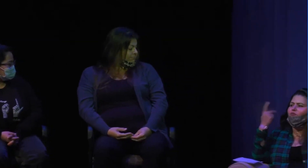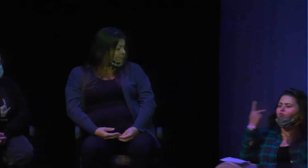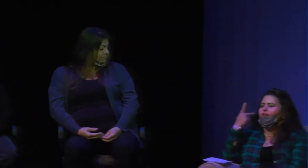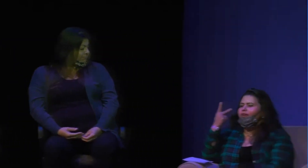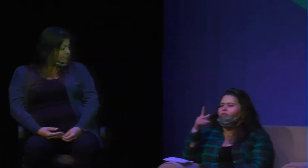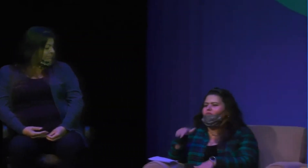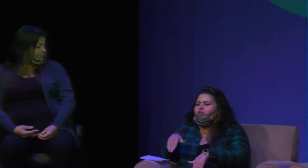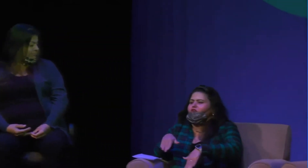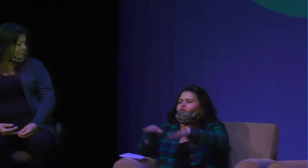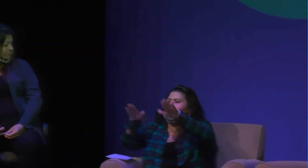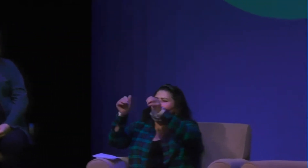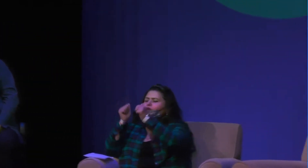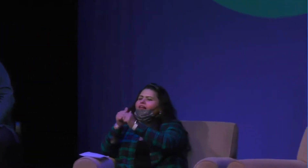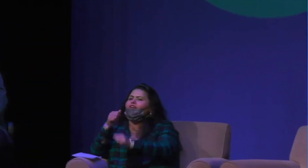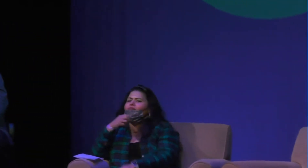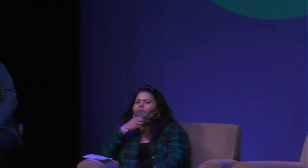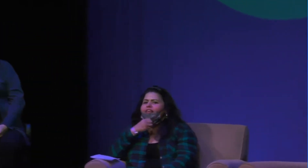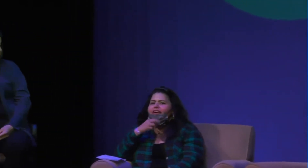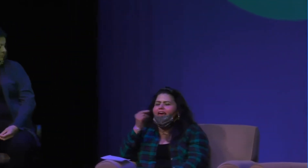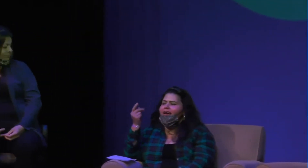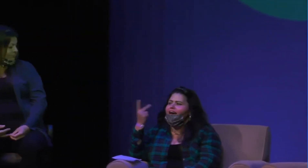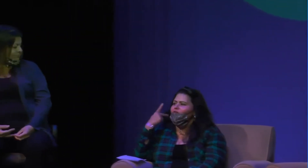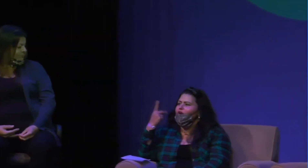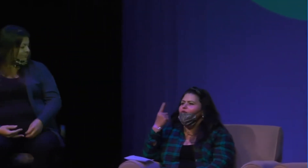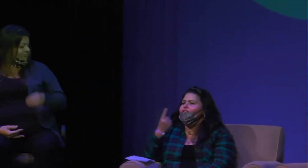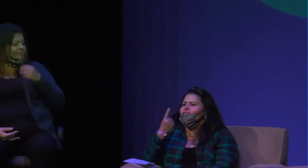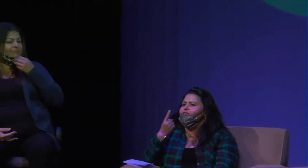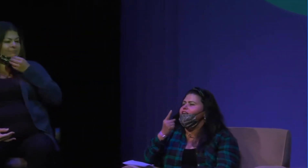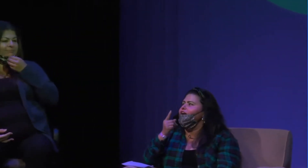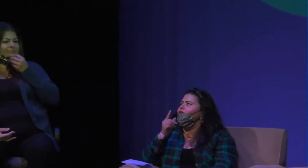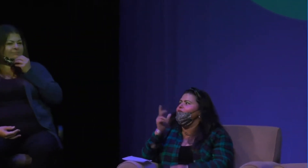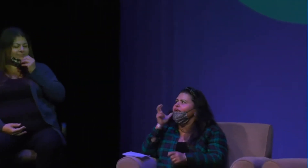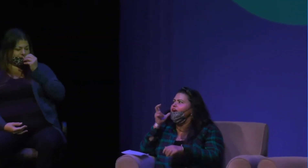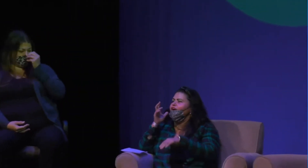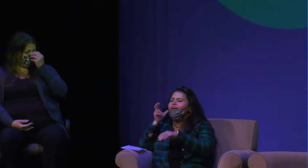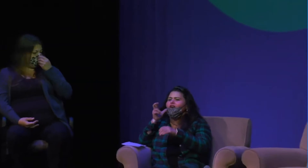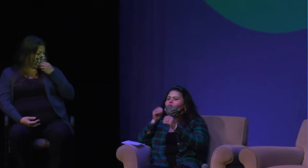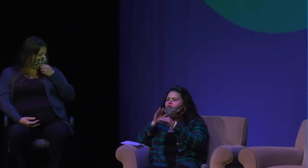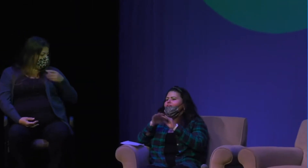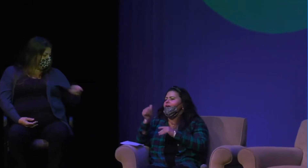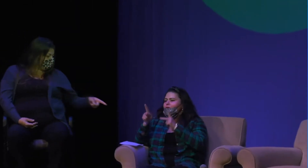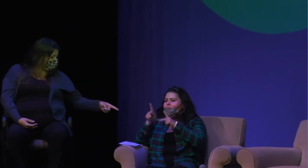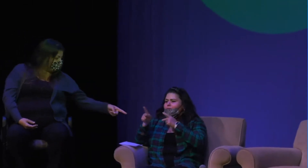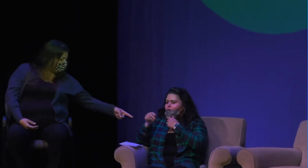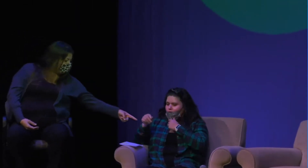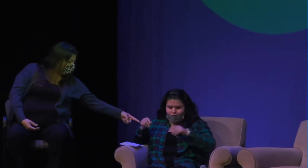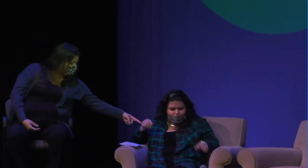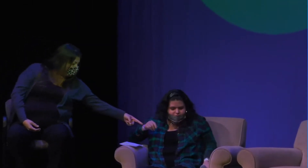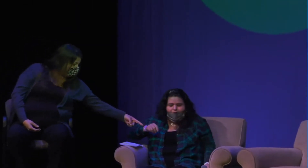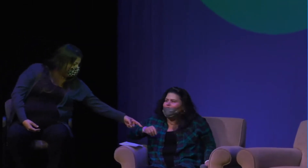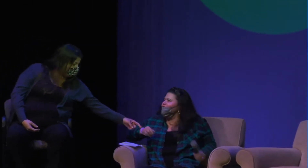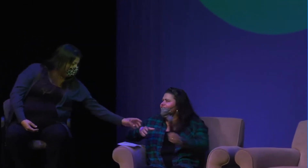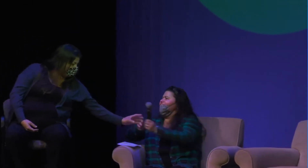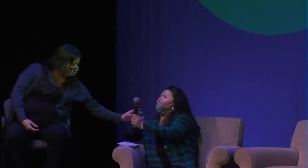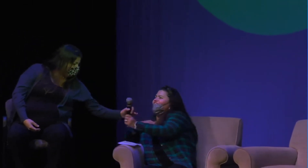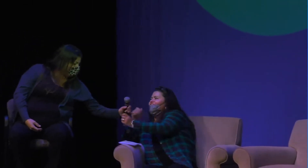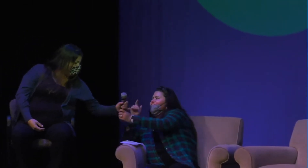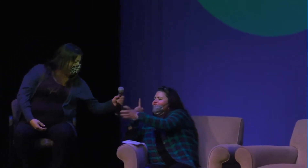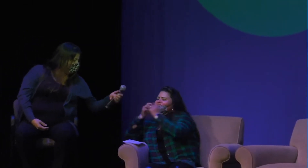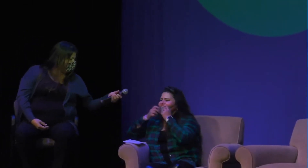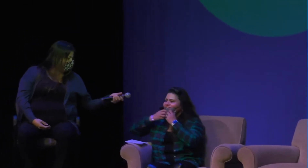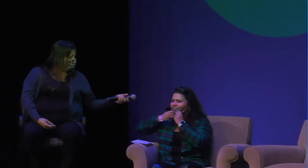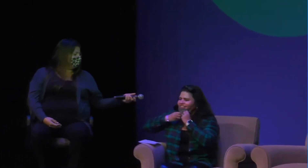Yeah, we grew up together, and we always, we hear more than other people. Oh,